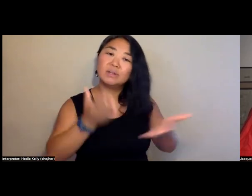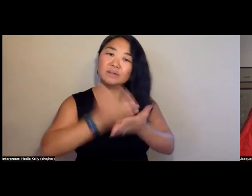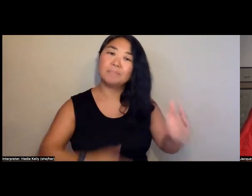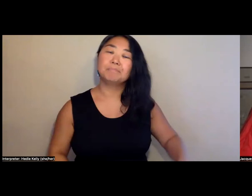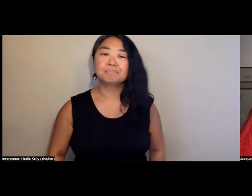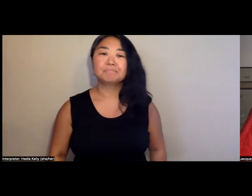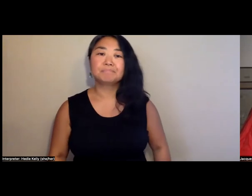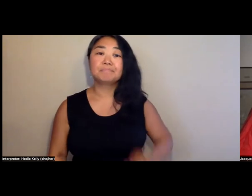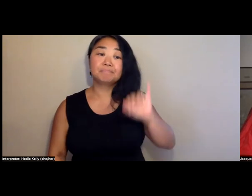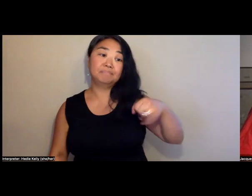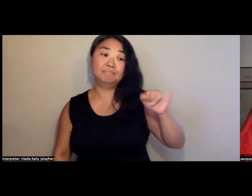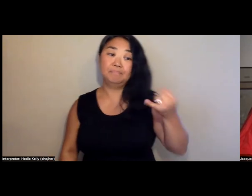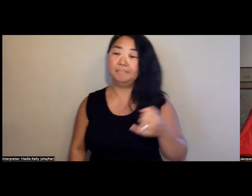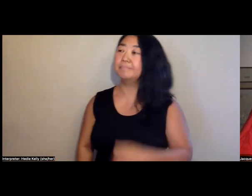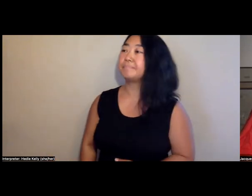Mm-hmm.